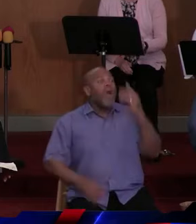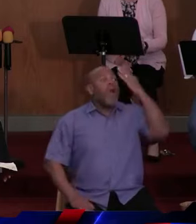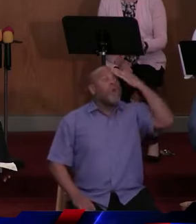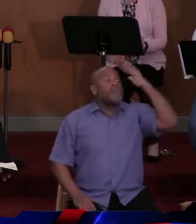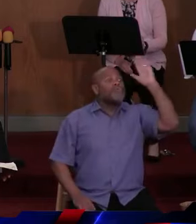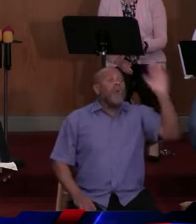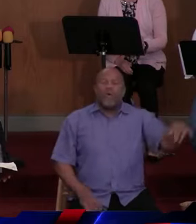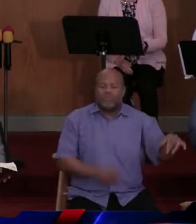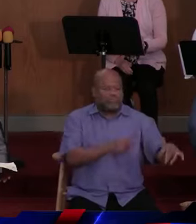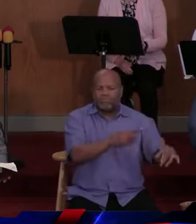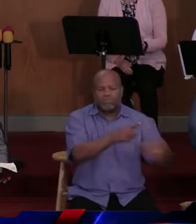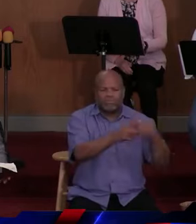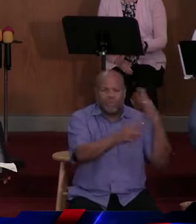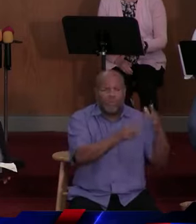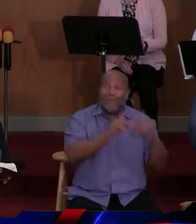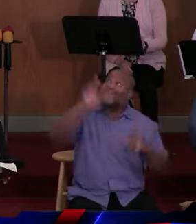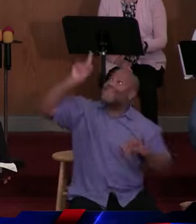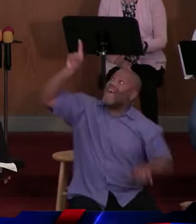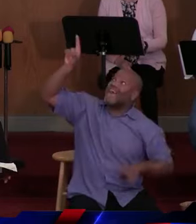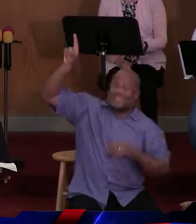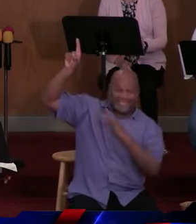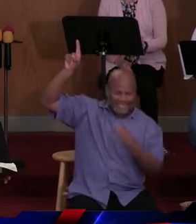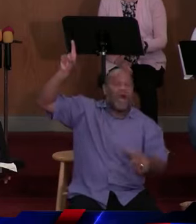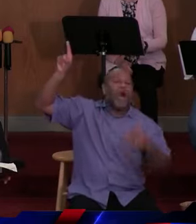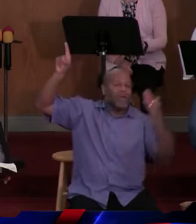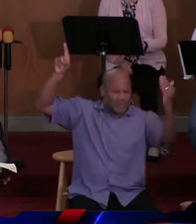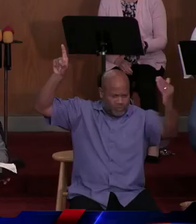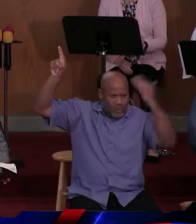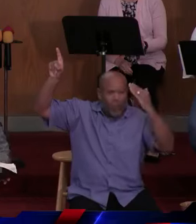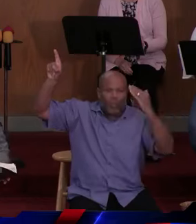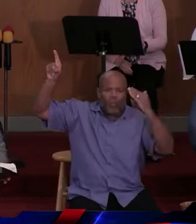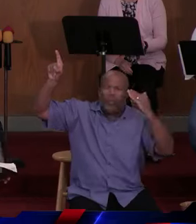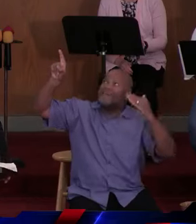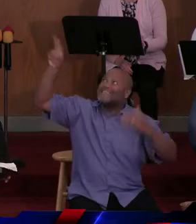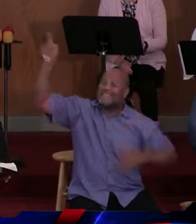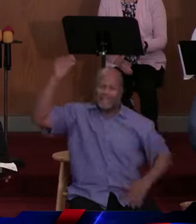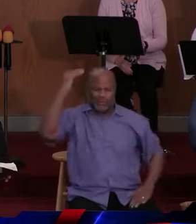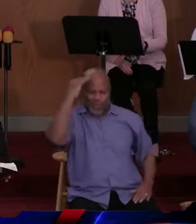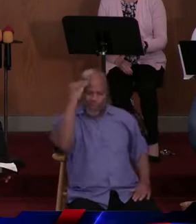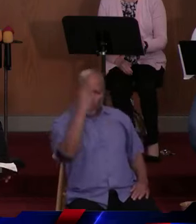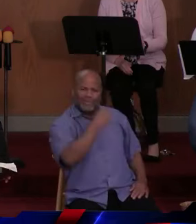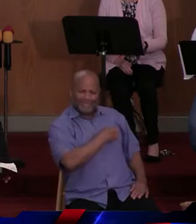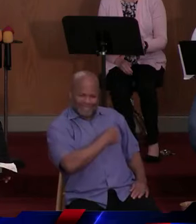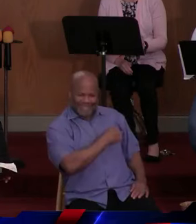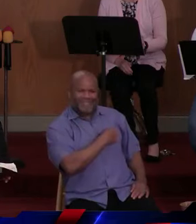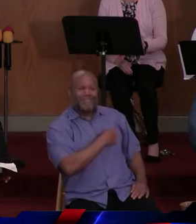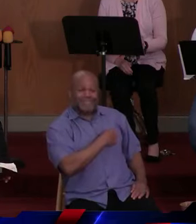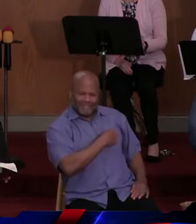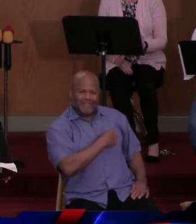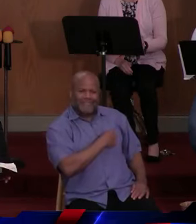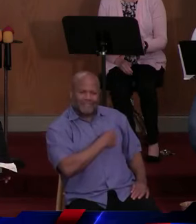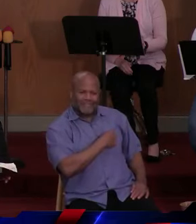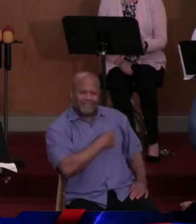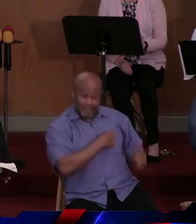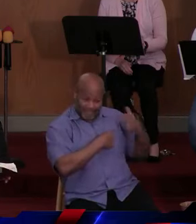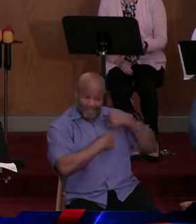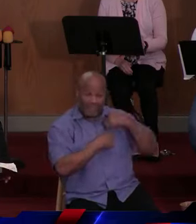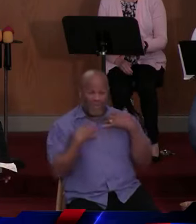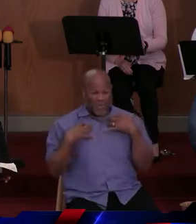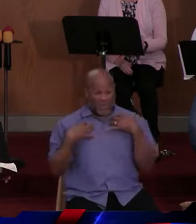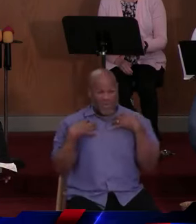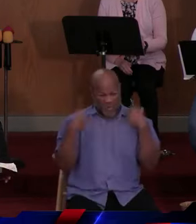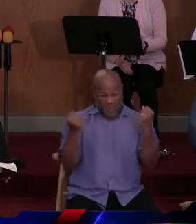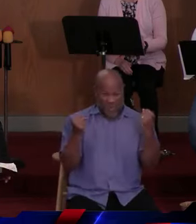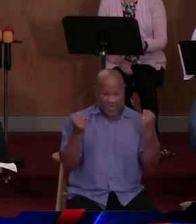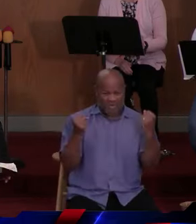Jesus, I know him, and he knows me. And I have the courage